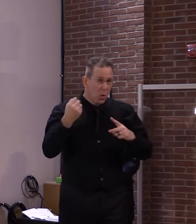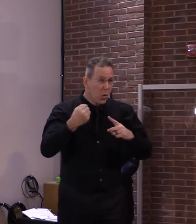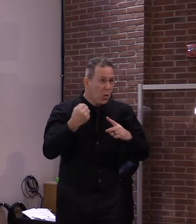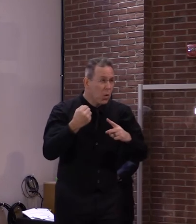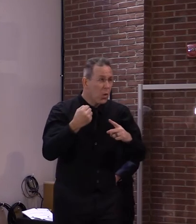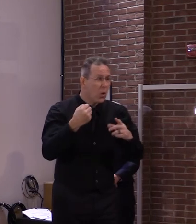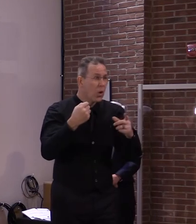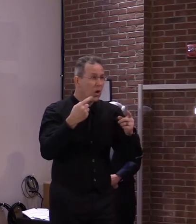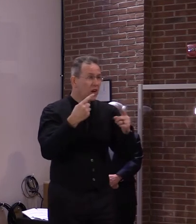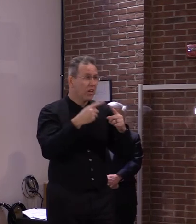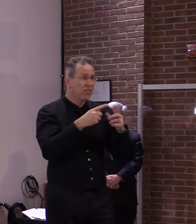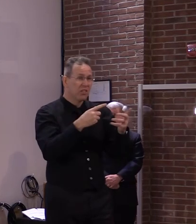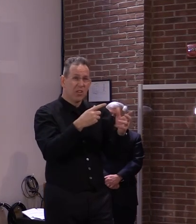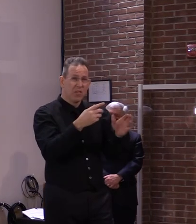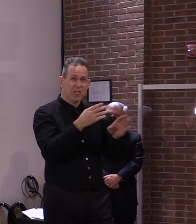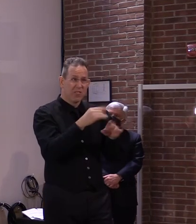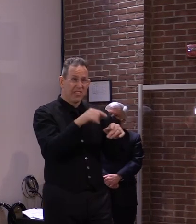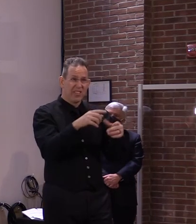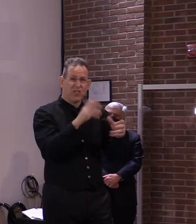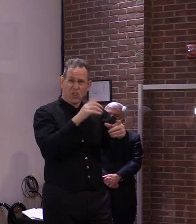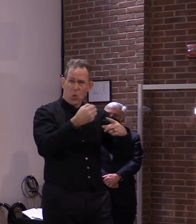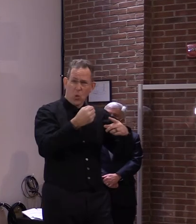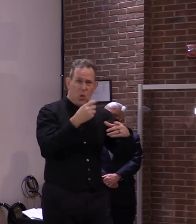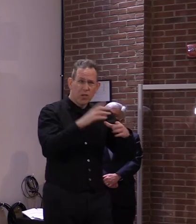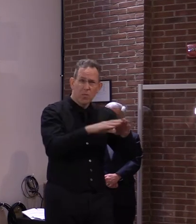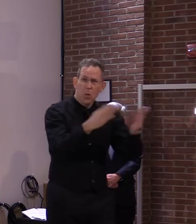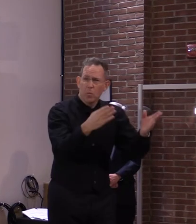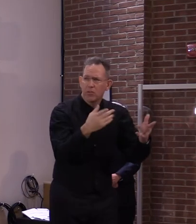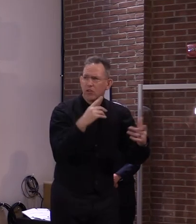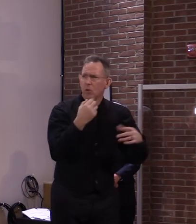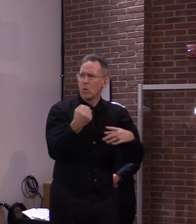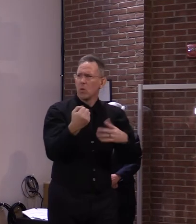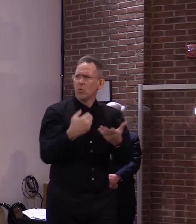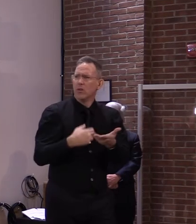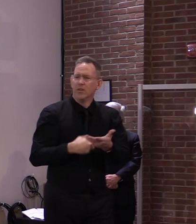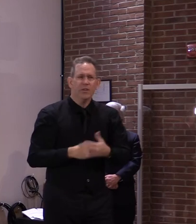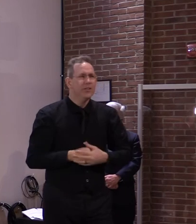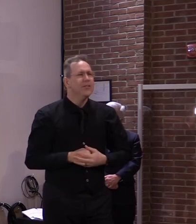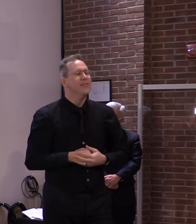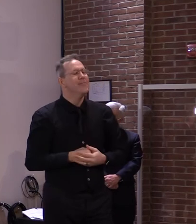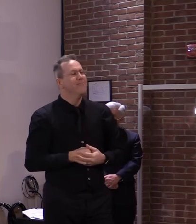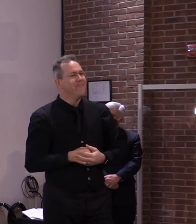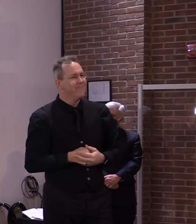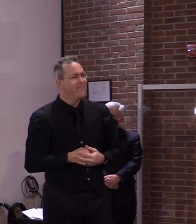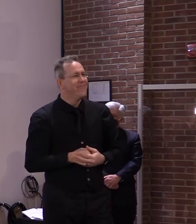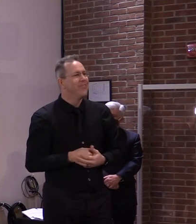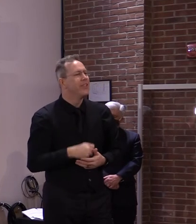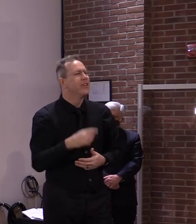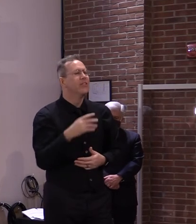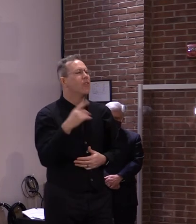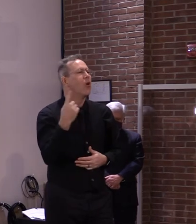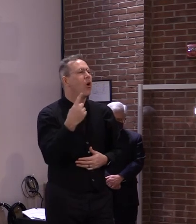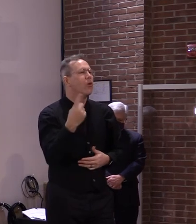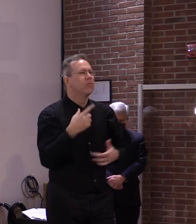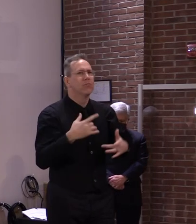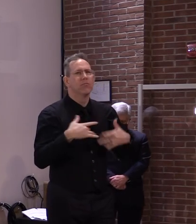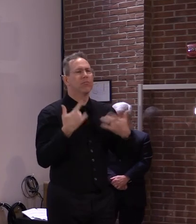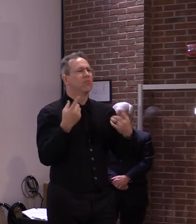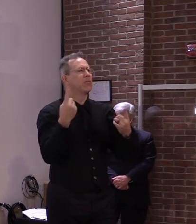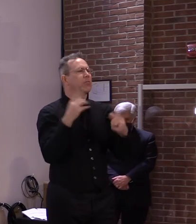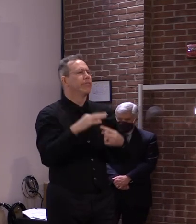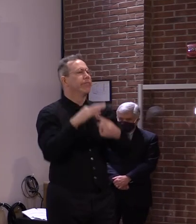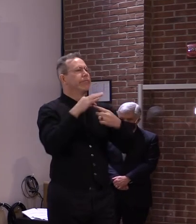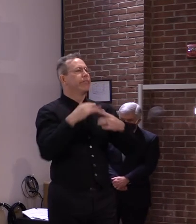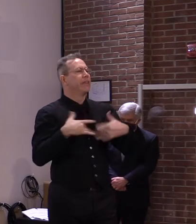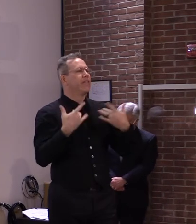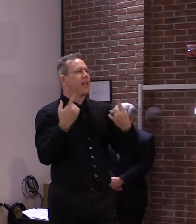uh president's day weekend uh we have the daytona 500 there's always events uh almost every week that give us a little